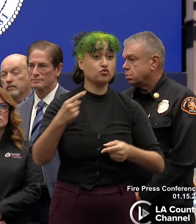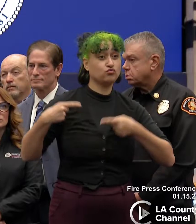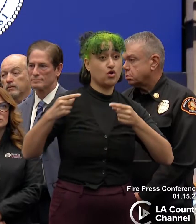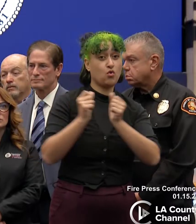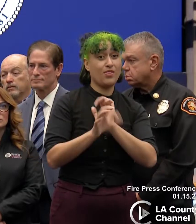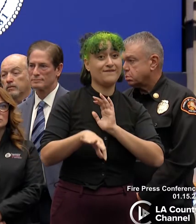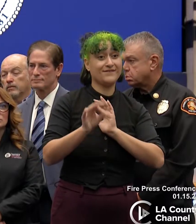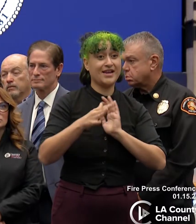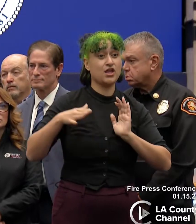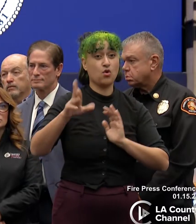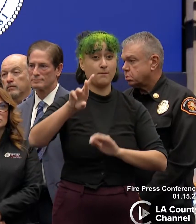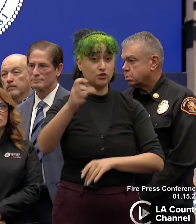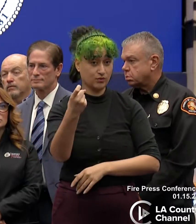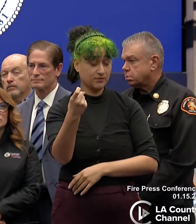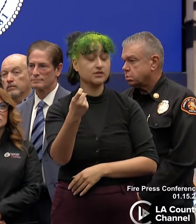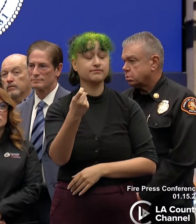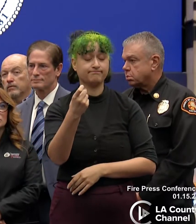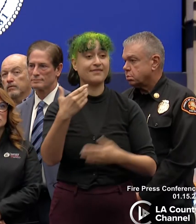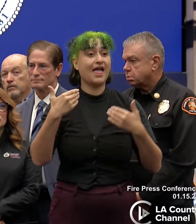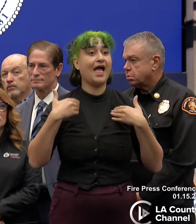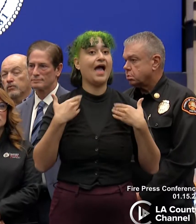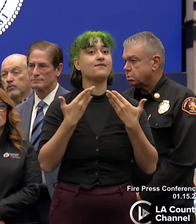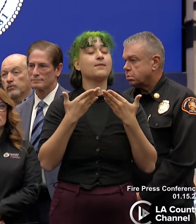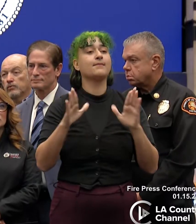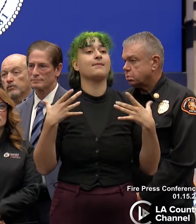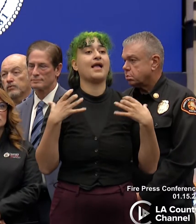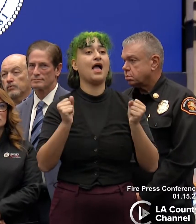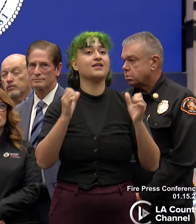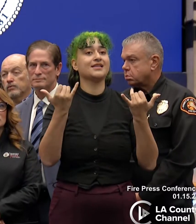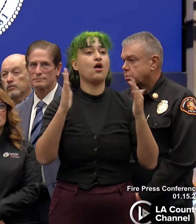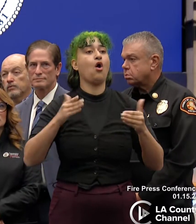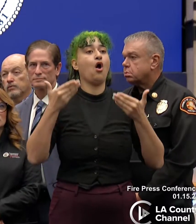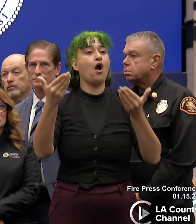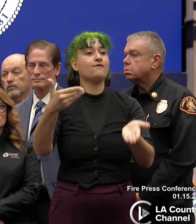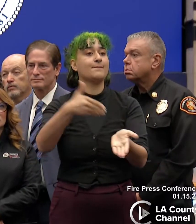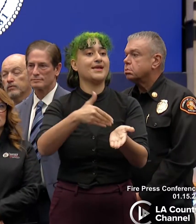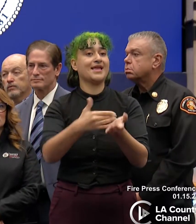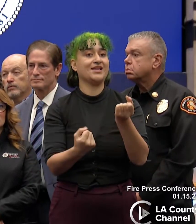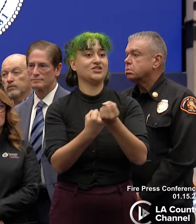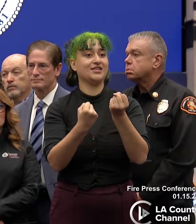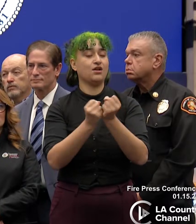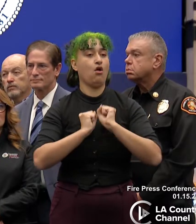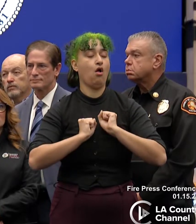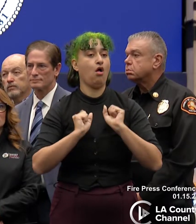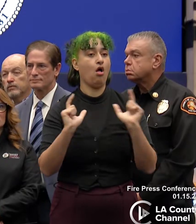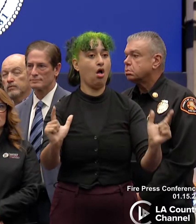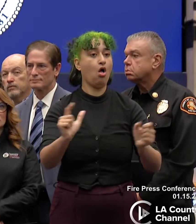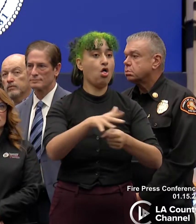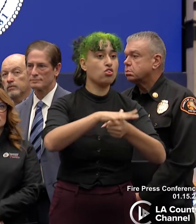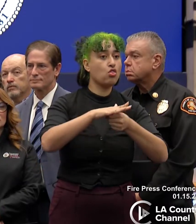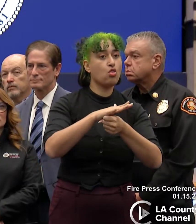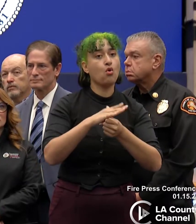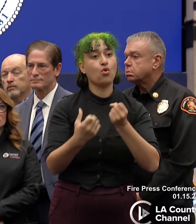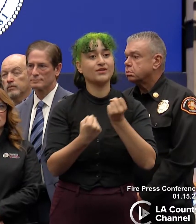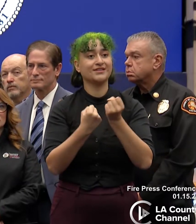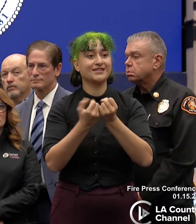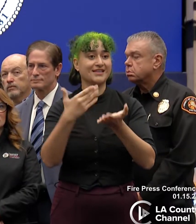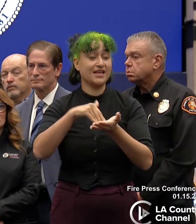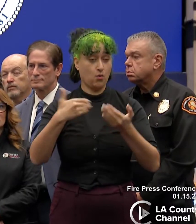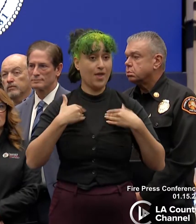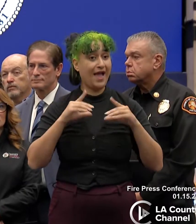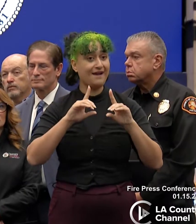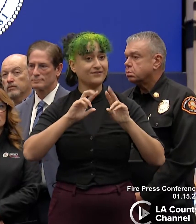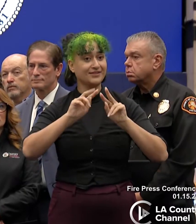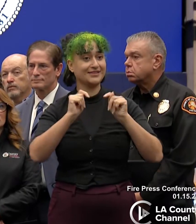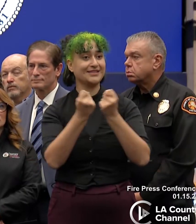with finding their prescriptions, Public Health has begun offering medication assistance at all of the local assistance centers. We have teams